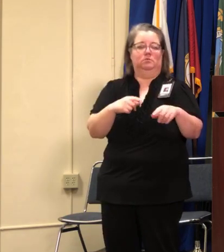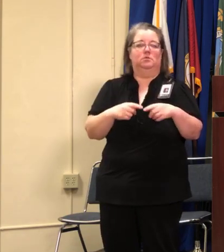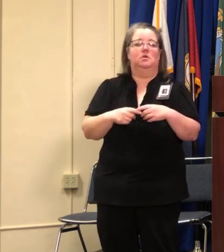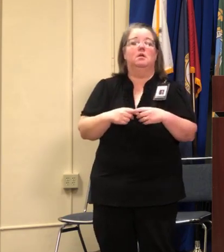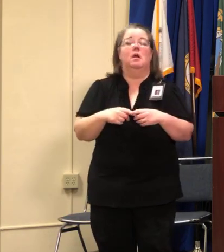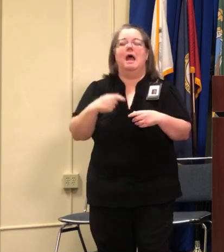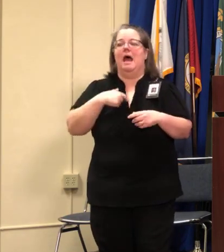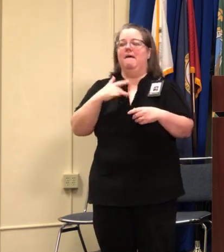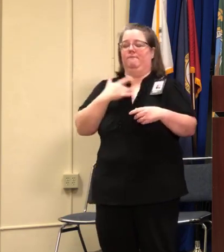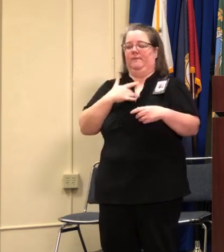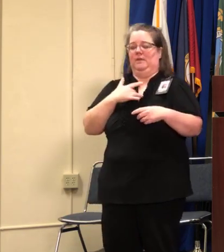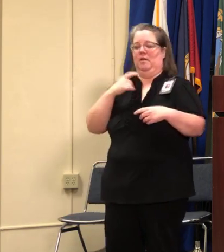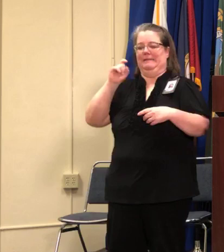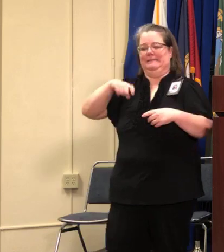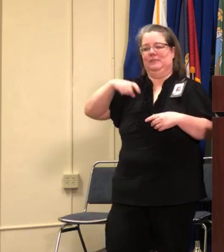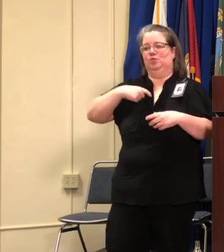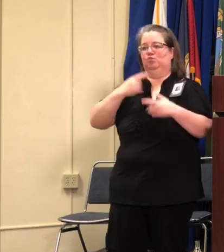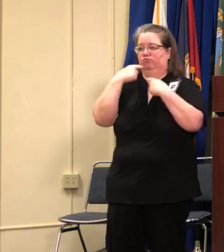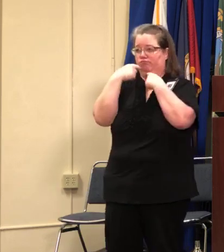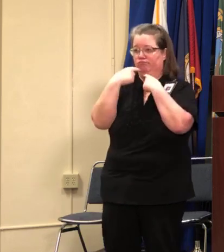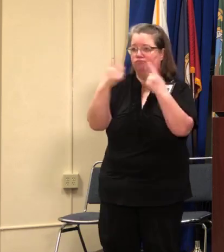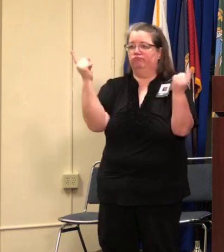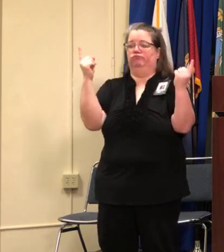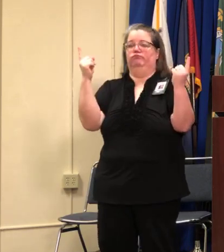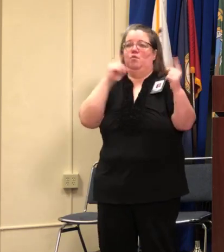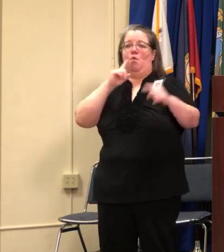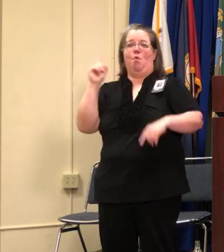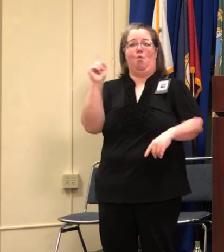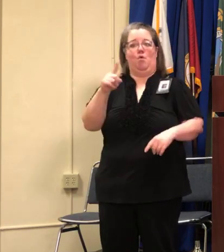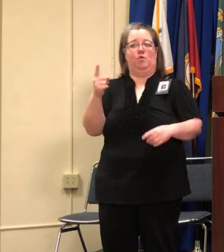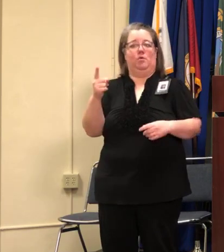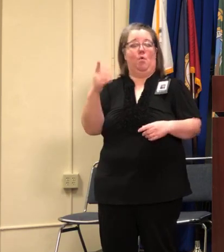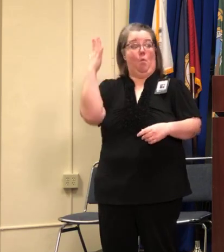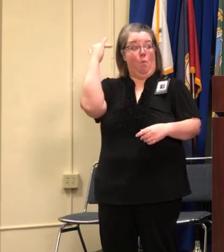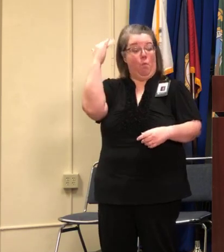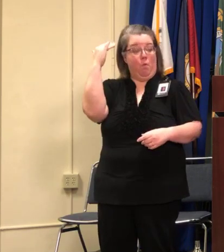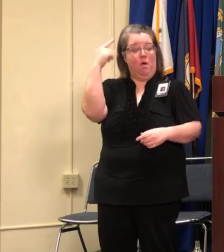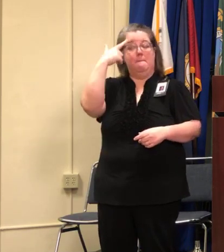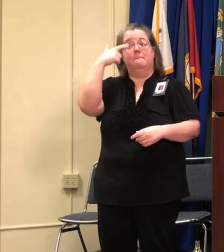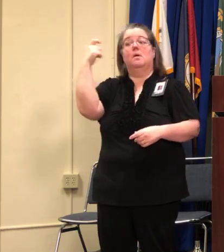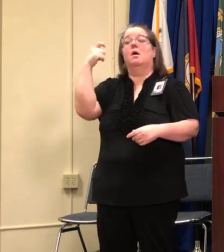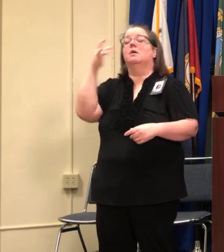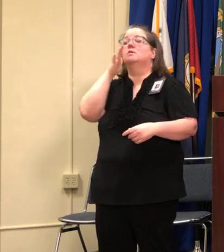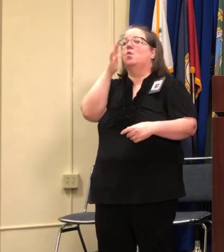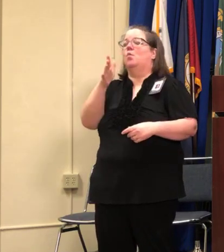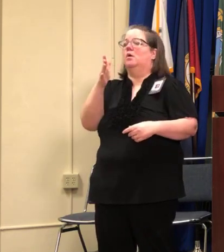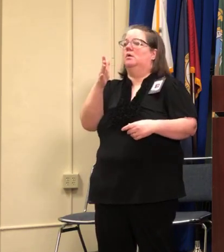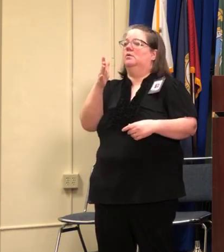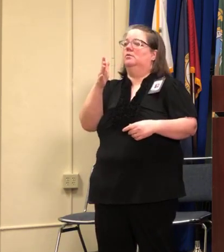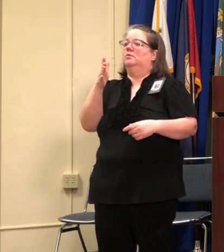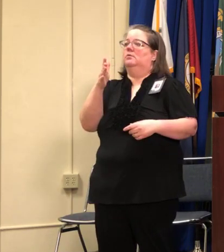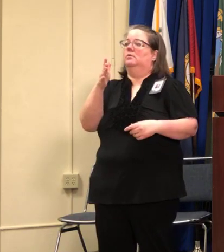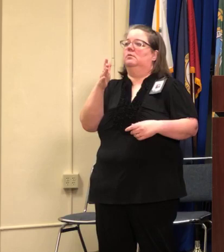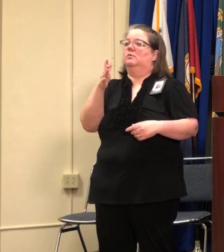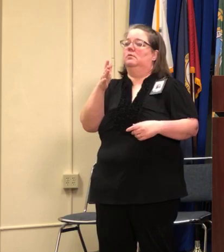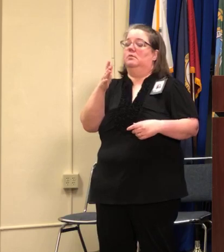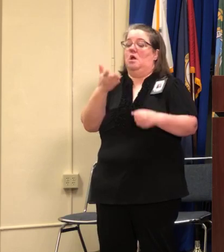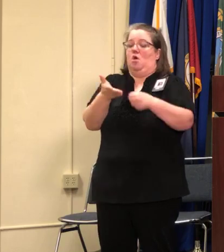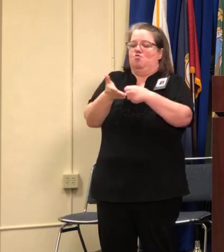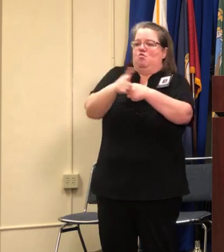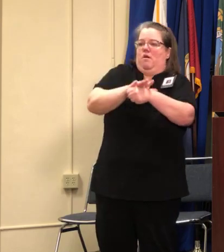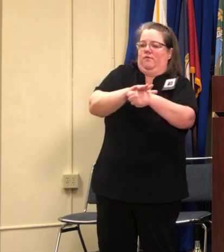I feel the need to issue this because it will cover not only